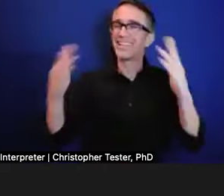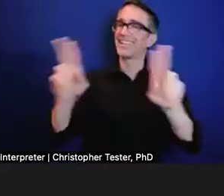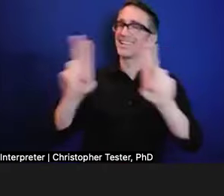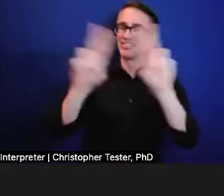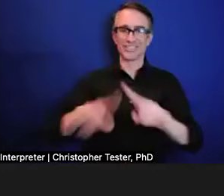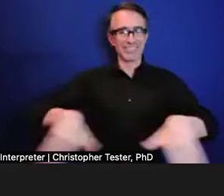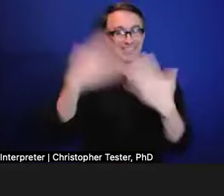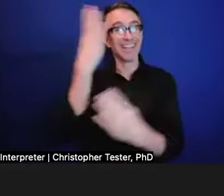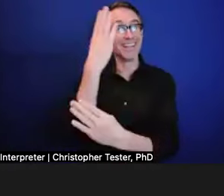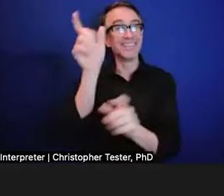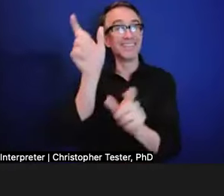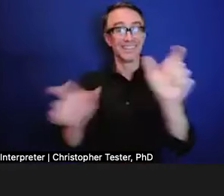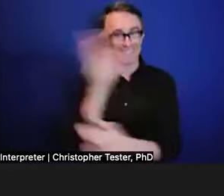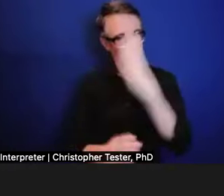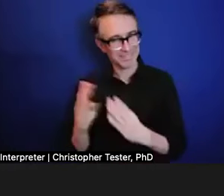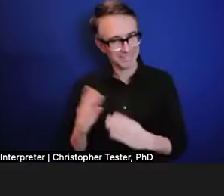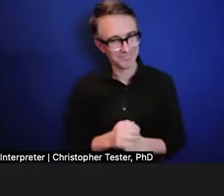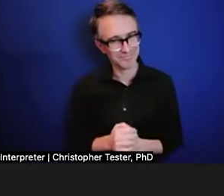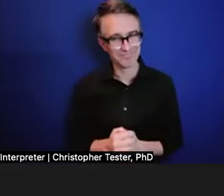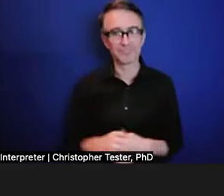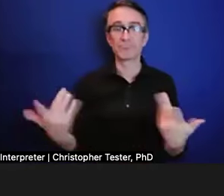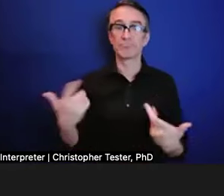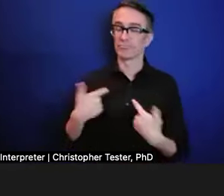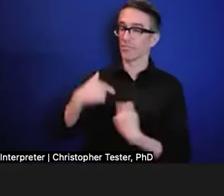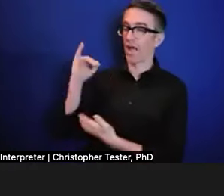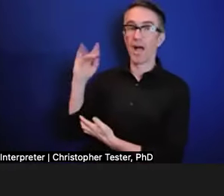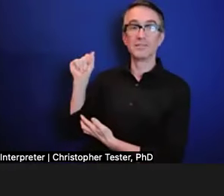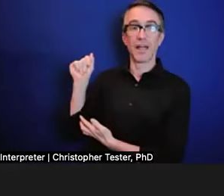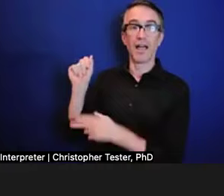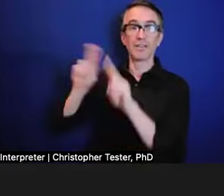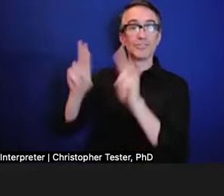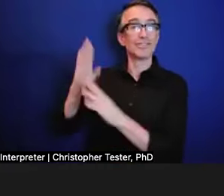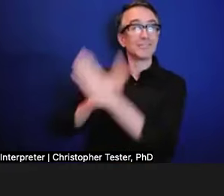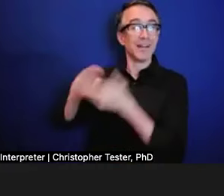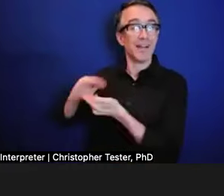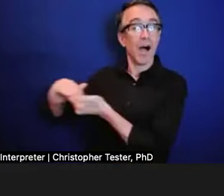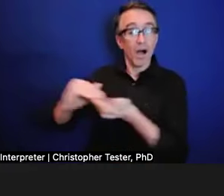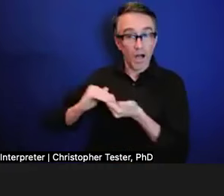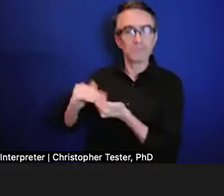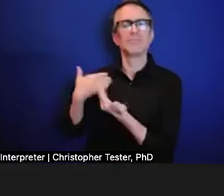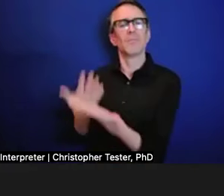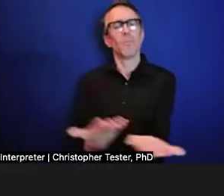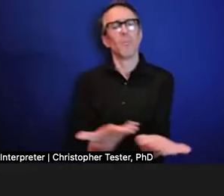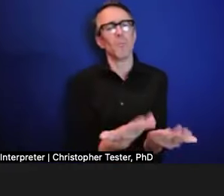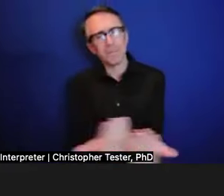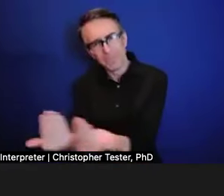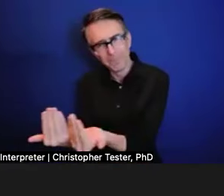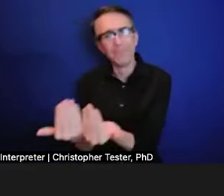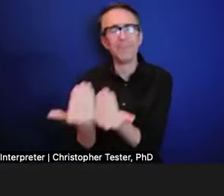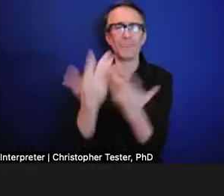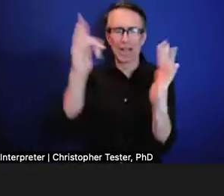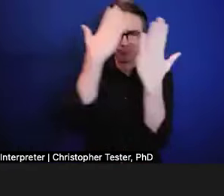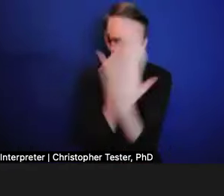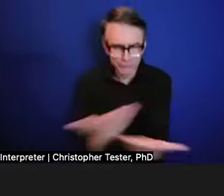Alliance, it is my pleasure and honor to welcome you to this important webinar on